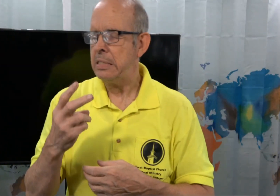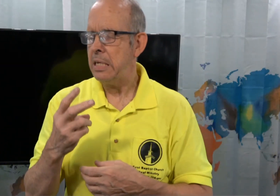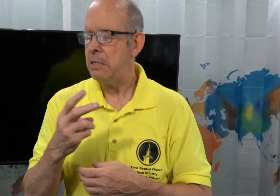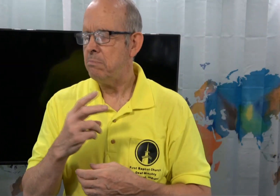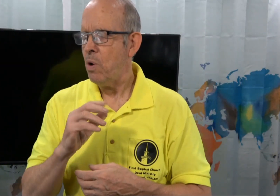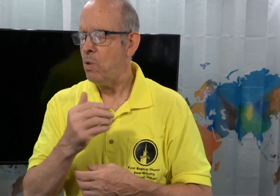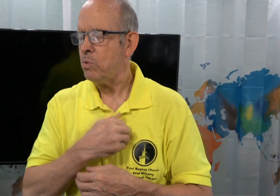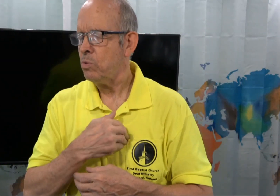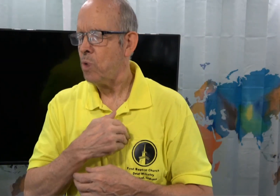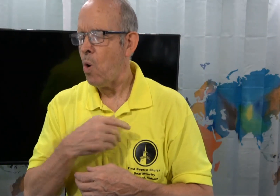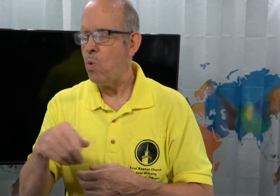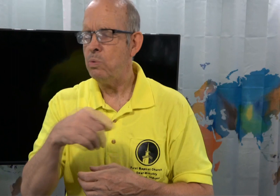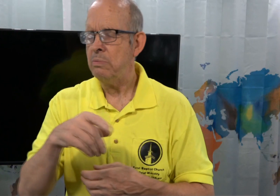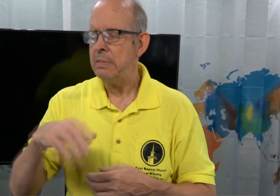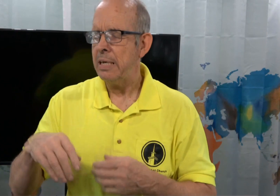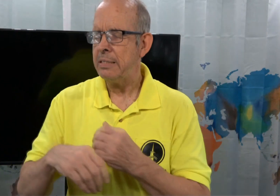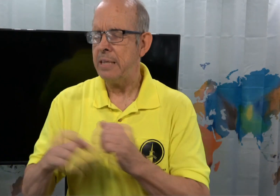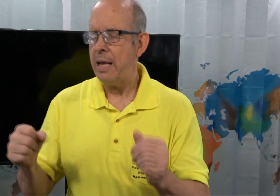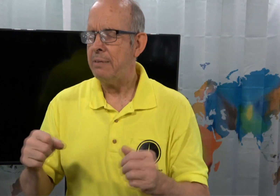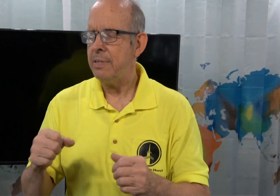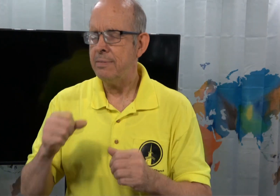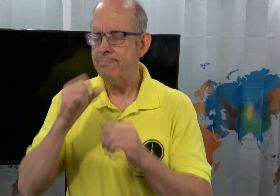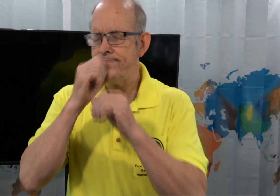See, though, they say,